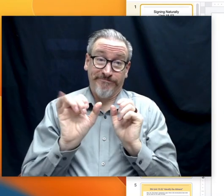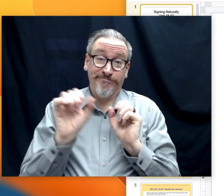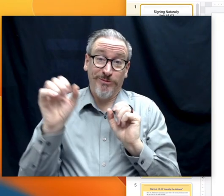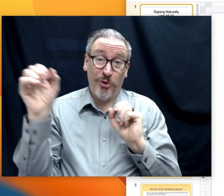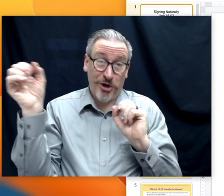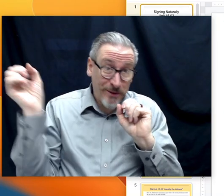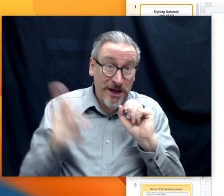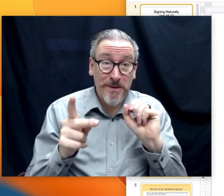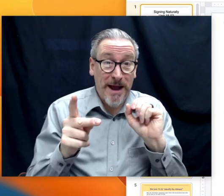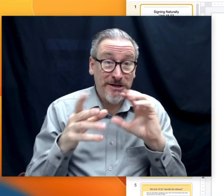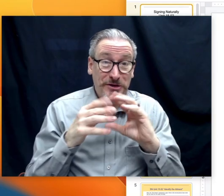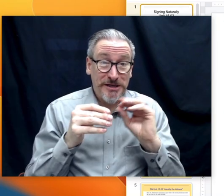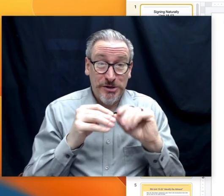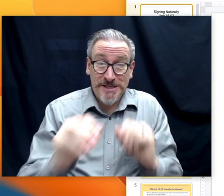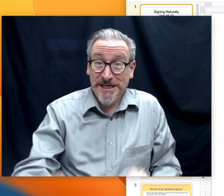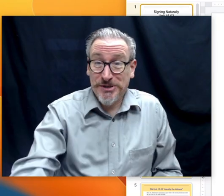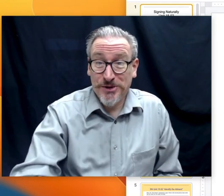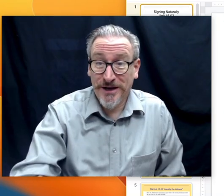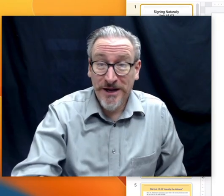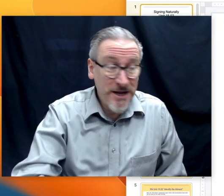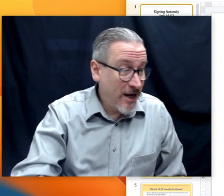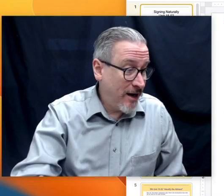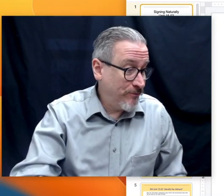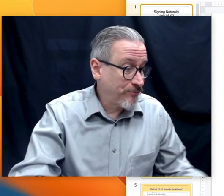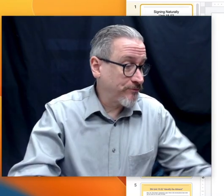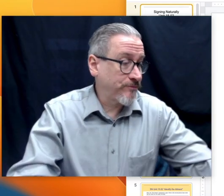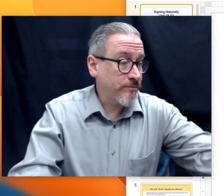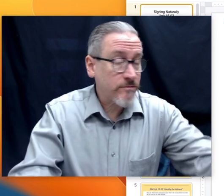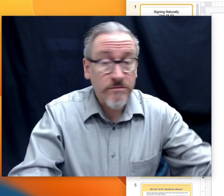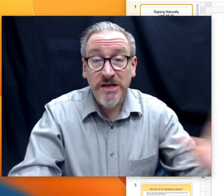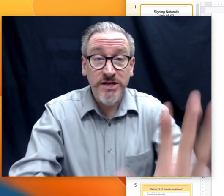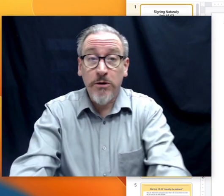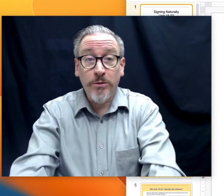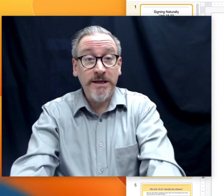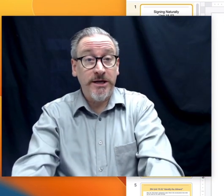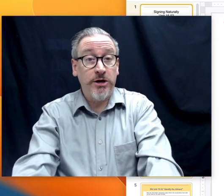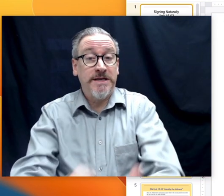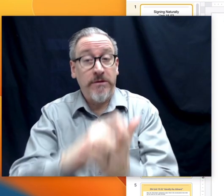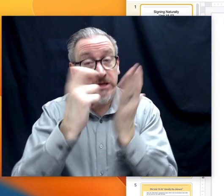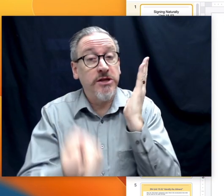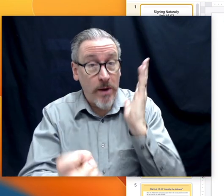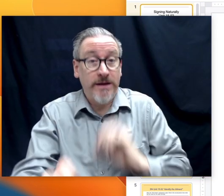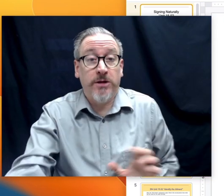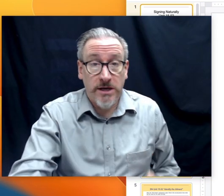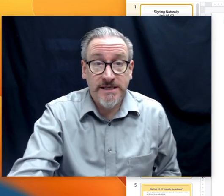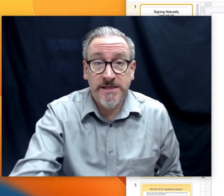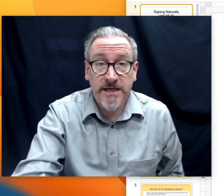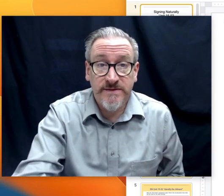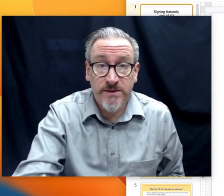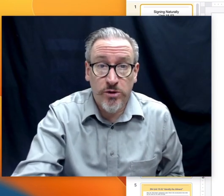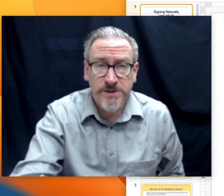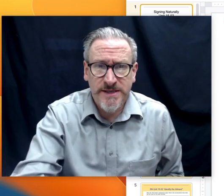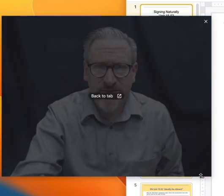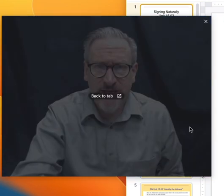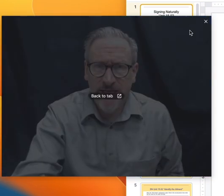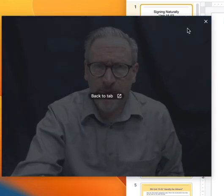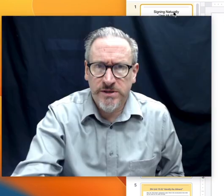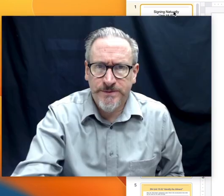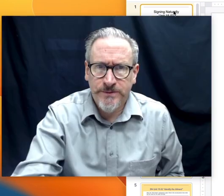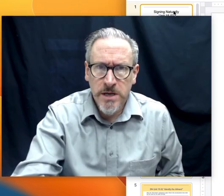As I said, we're going to be coming back to this Jose story. So now we're really going to go down into the when clauses and give some more